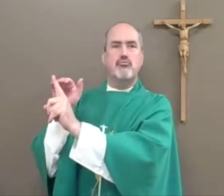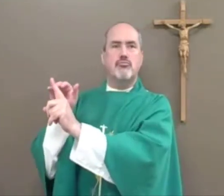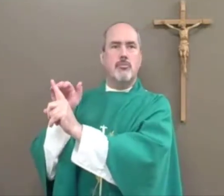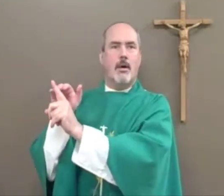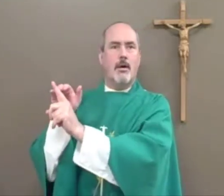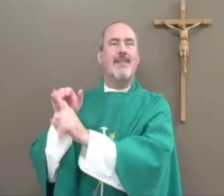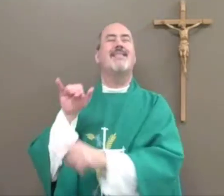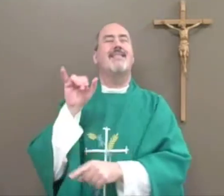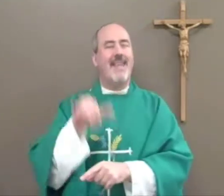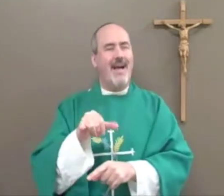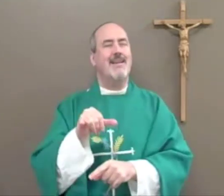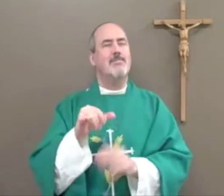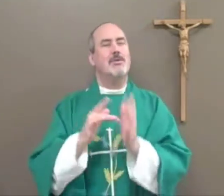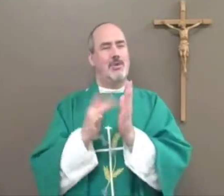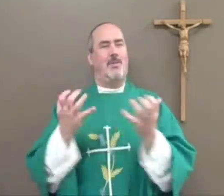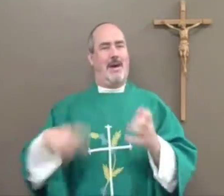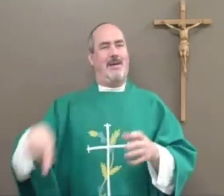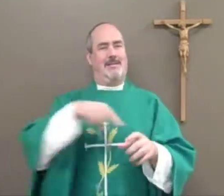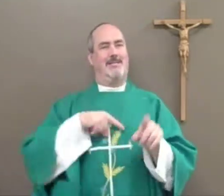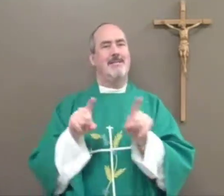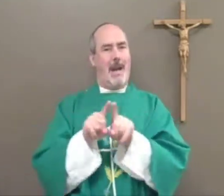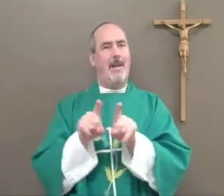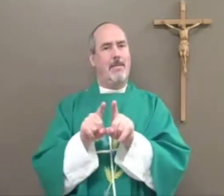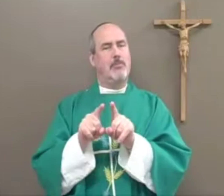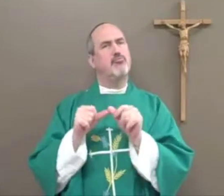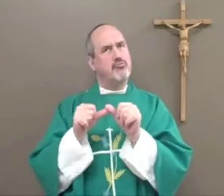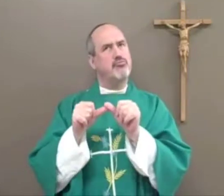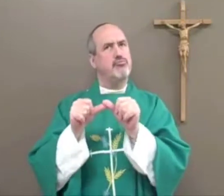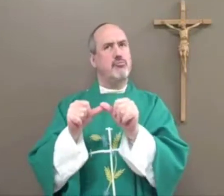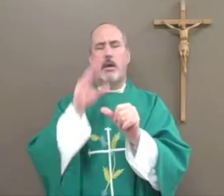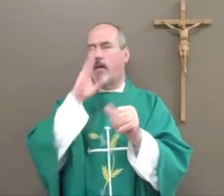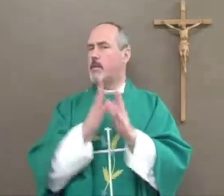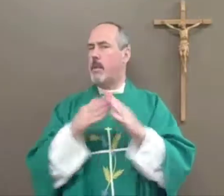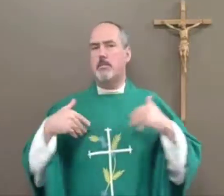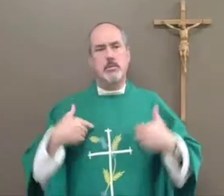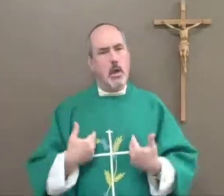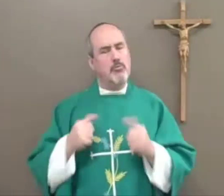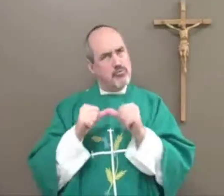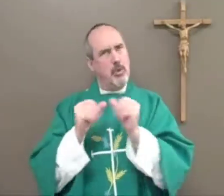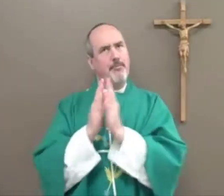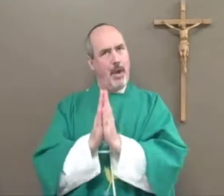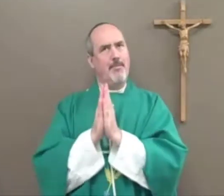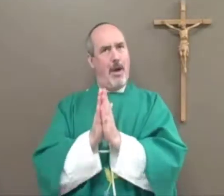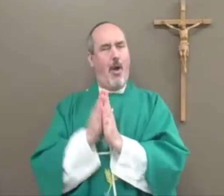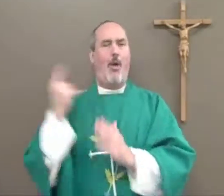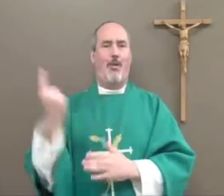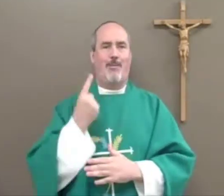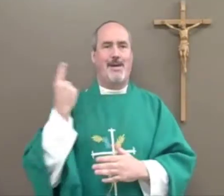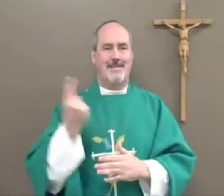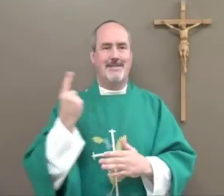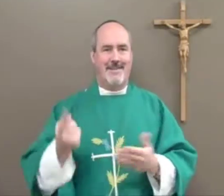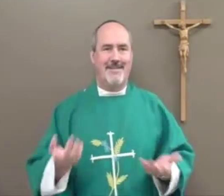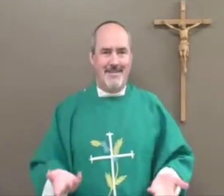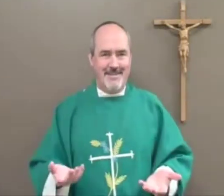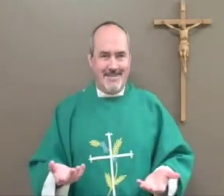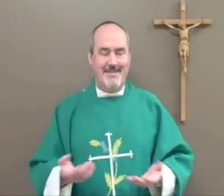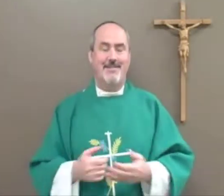after him and trying to get him to pay attention to her. And that we should do the same thing with our prayers, to never grow